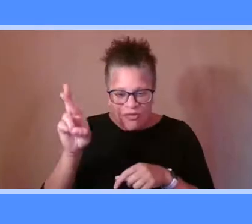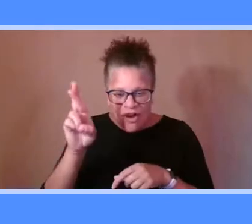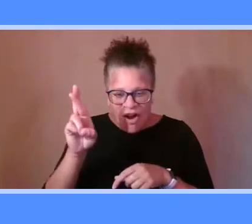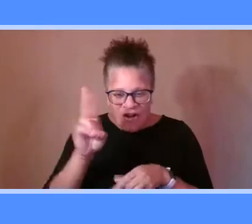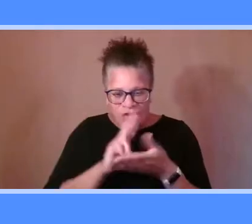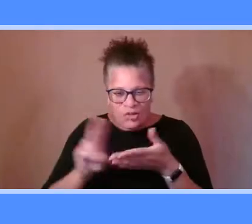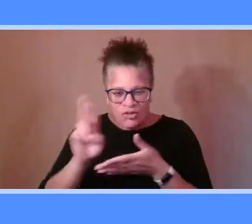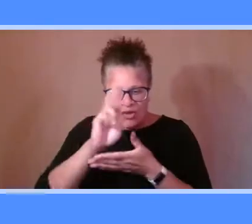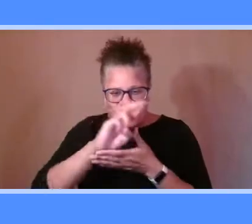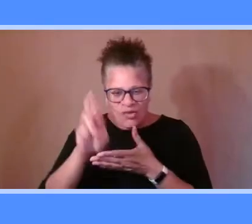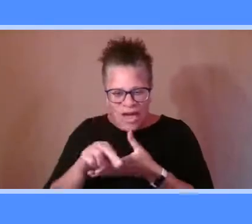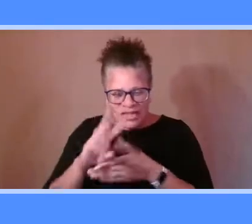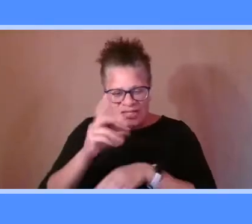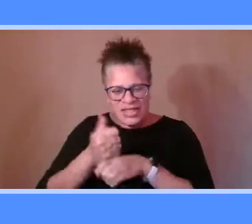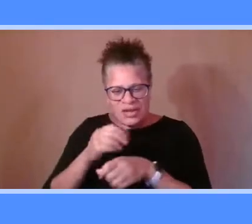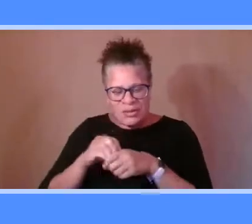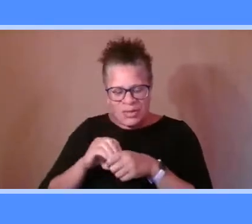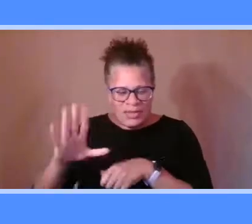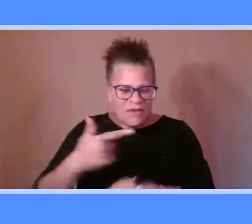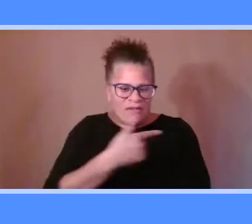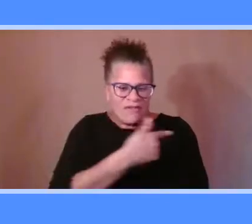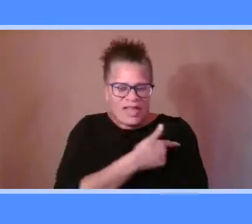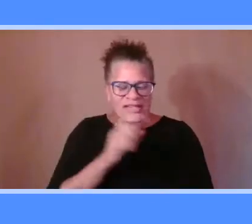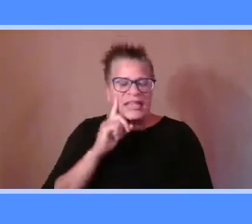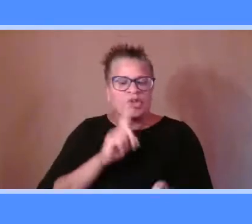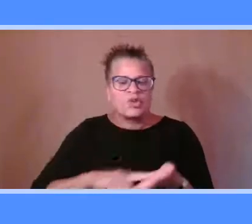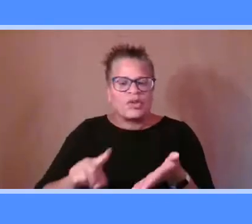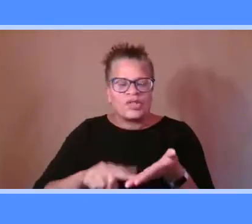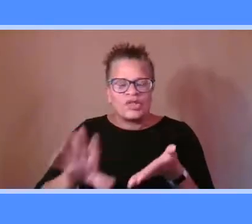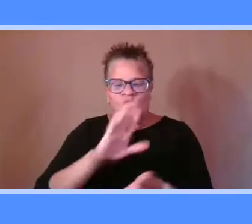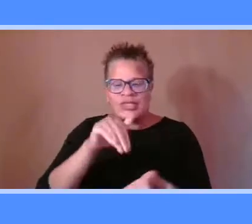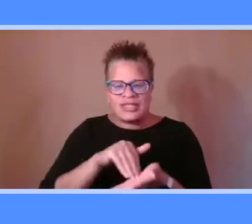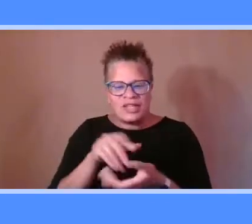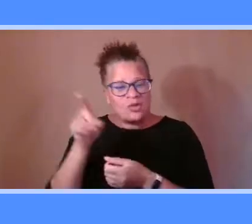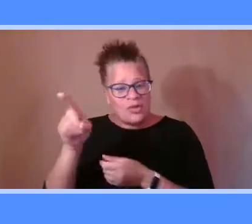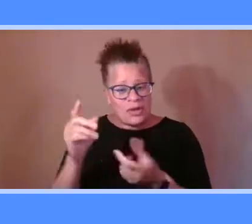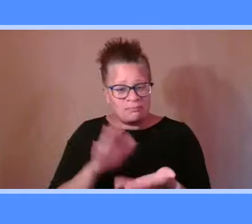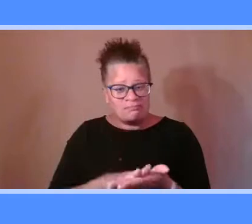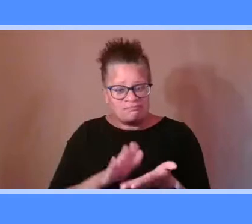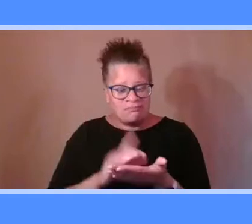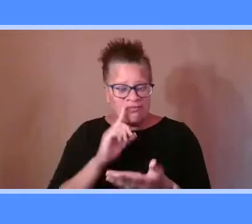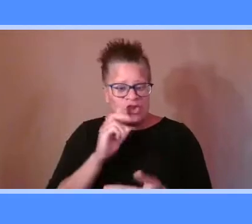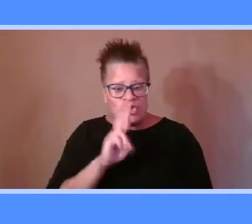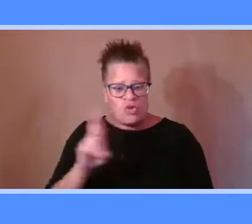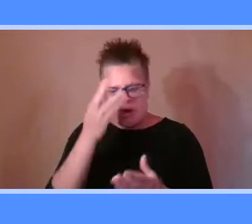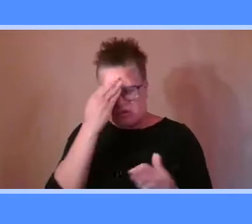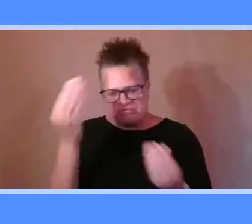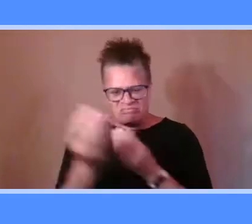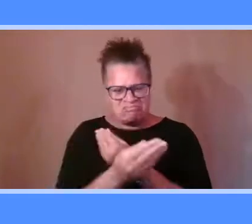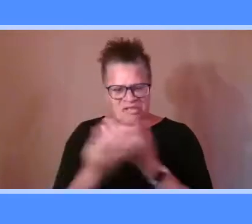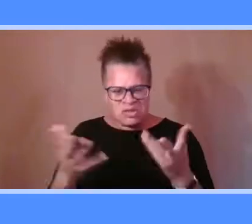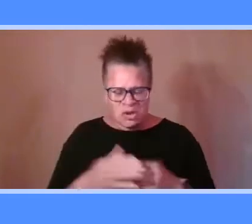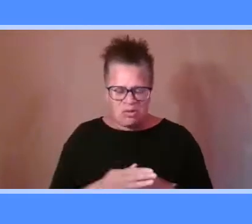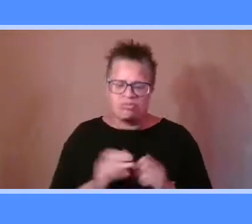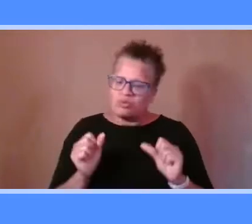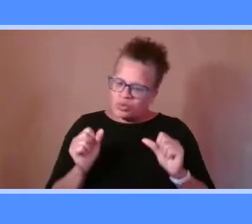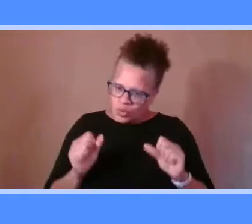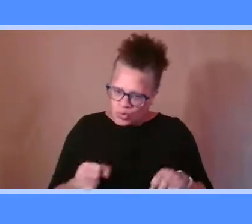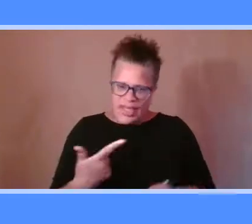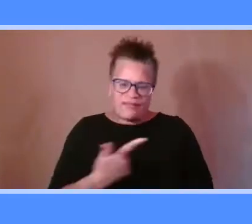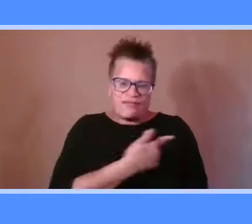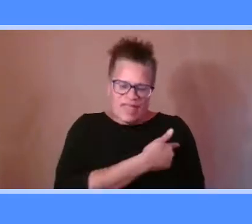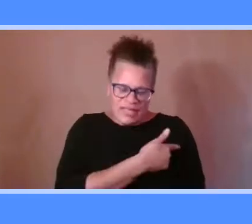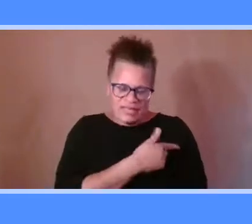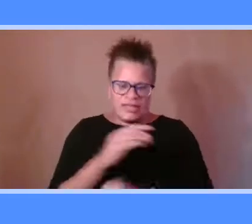Rochester in their vaccine research center. So just wanted to let everyone know that we can actually vaccinate